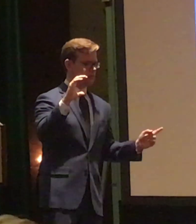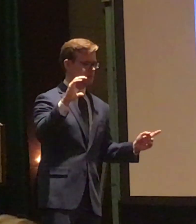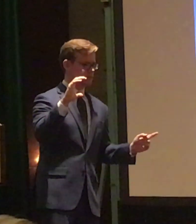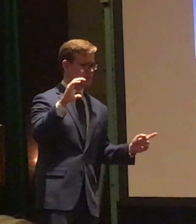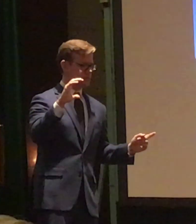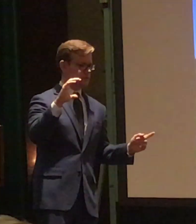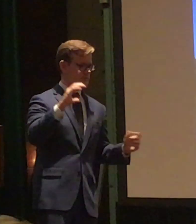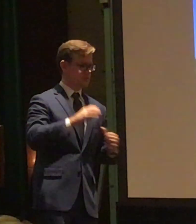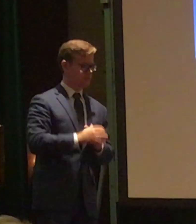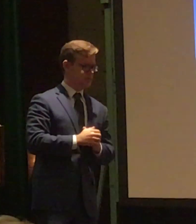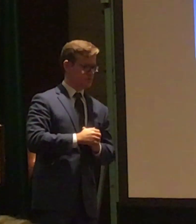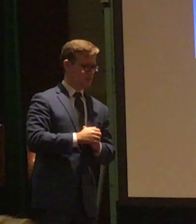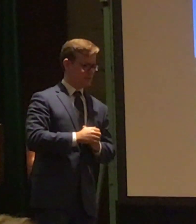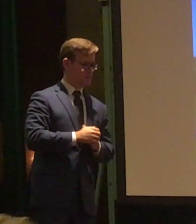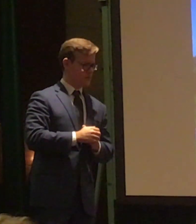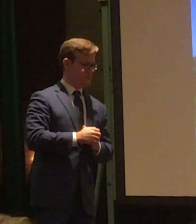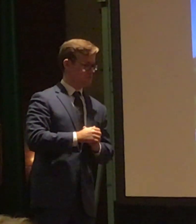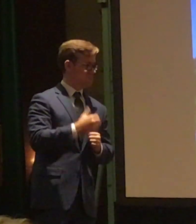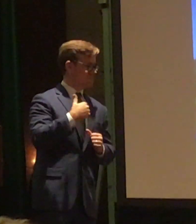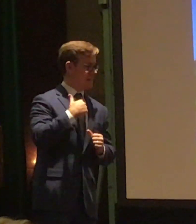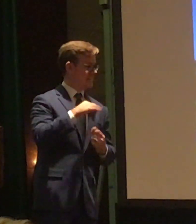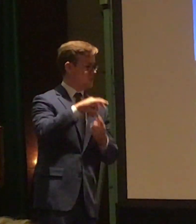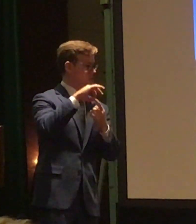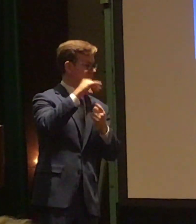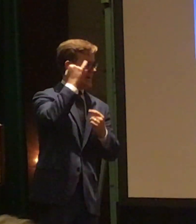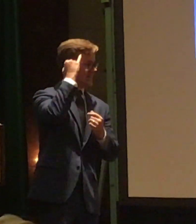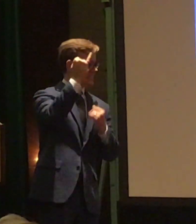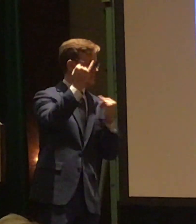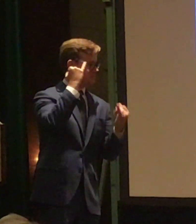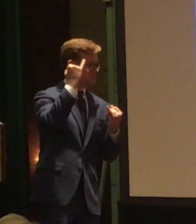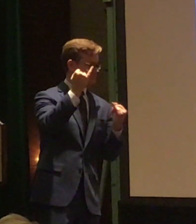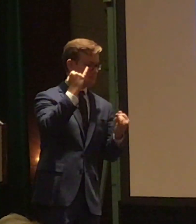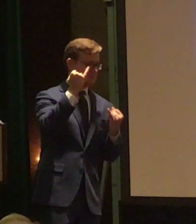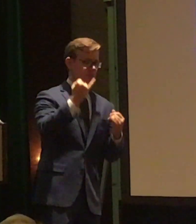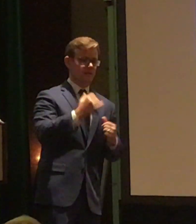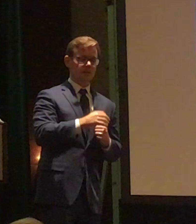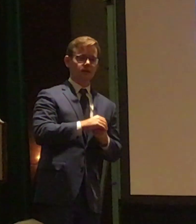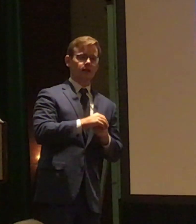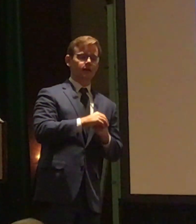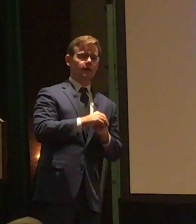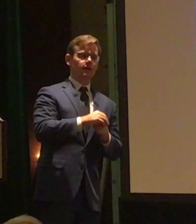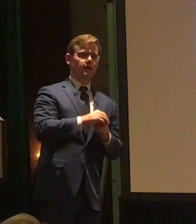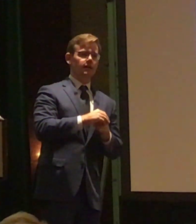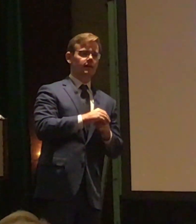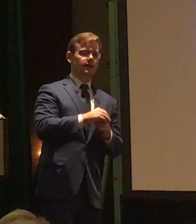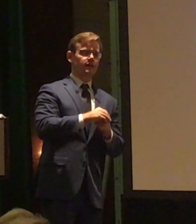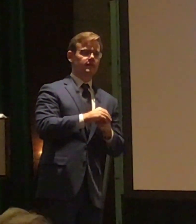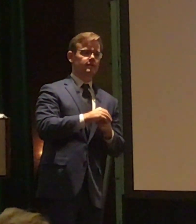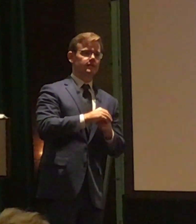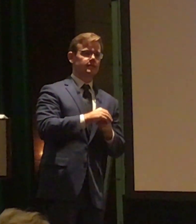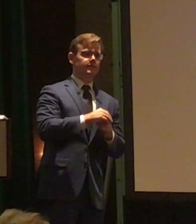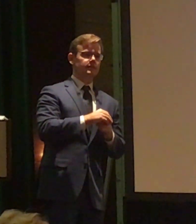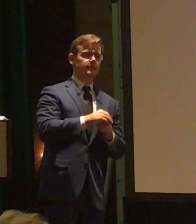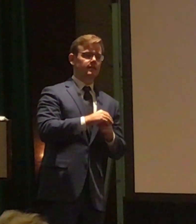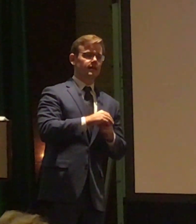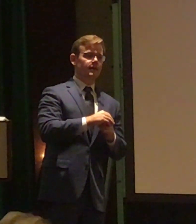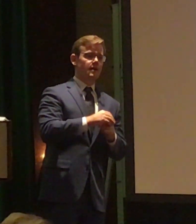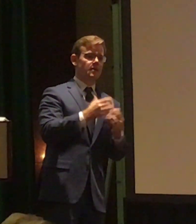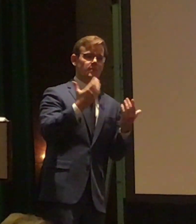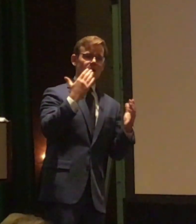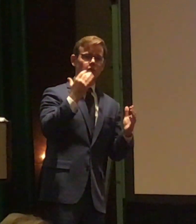Now, Tom Tillis from North Carolina, he had a unique idea.